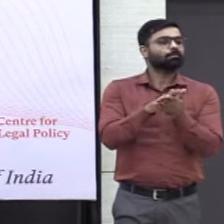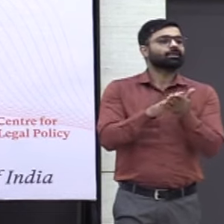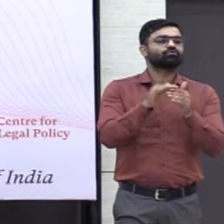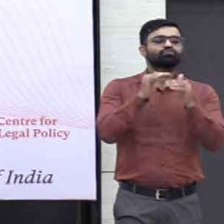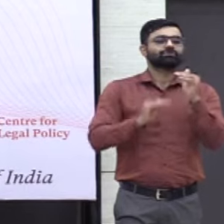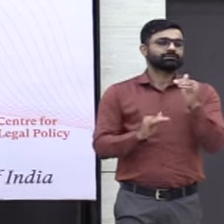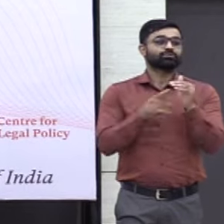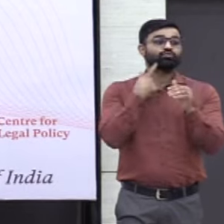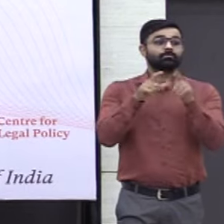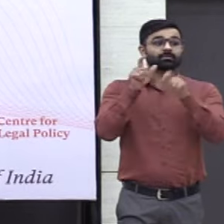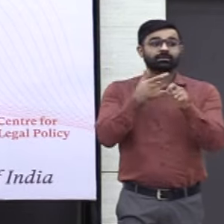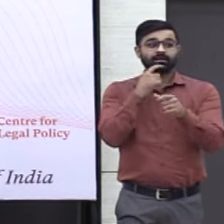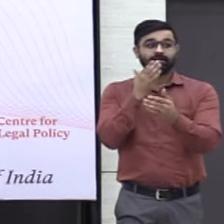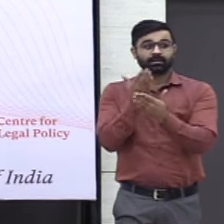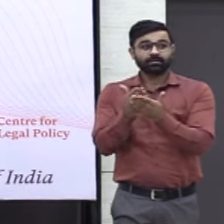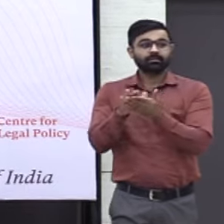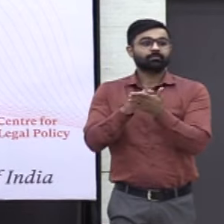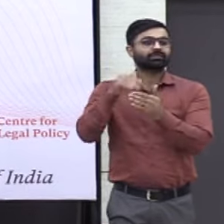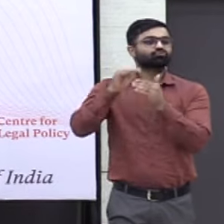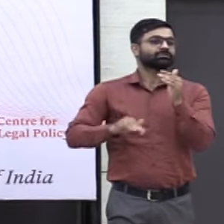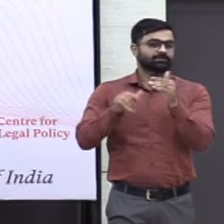because the person who complains feels it's reasonable.